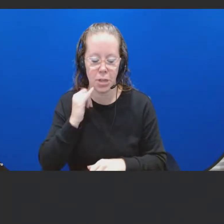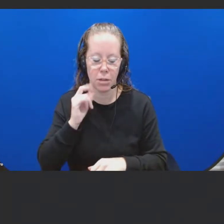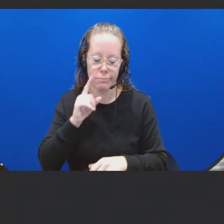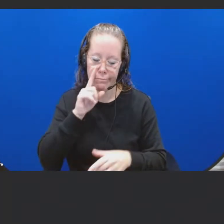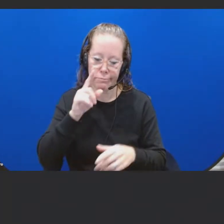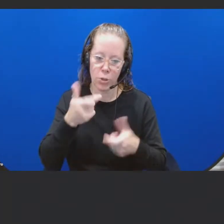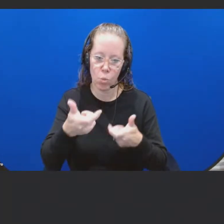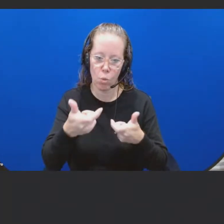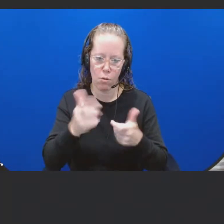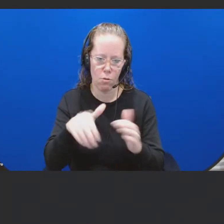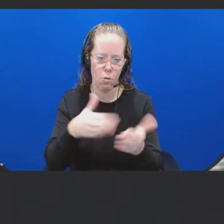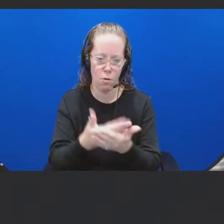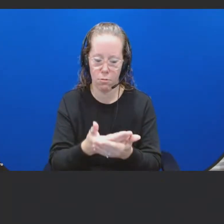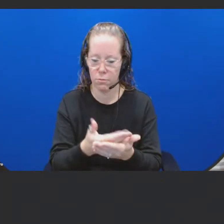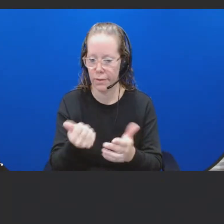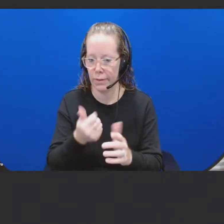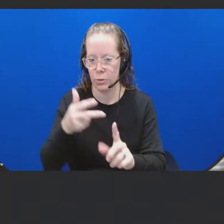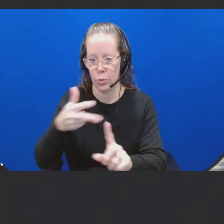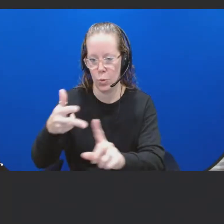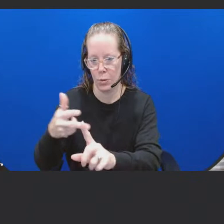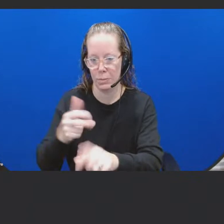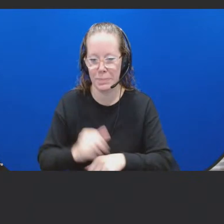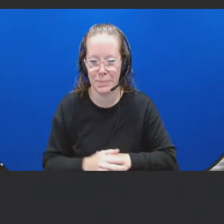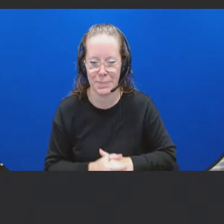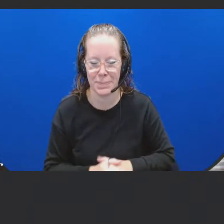is recorded.